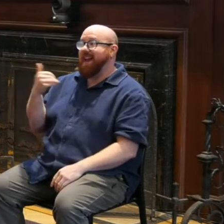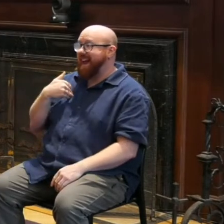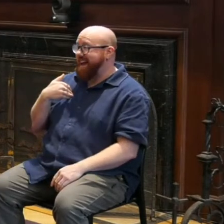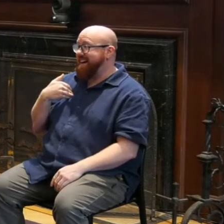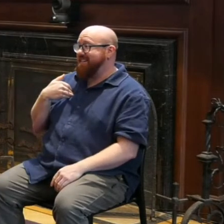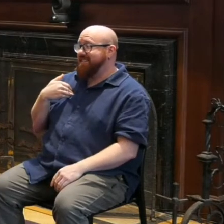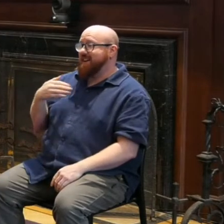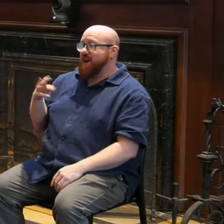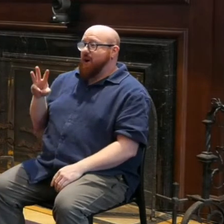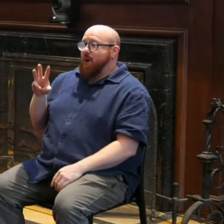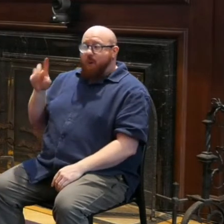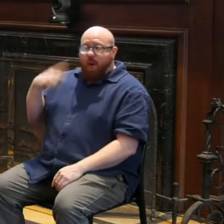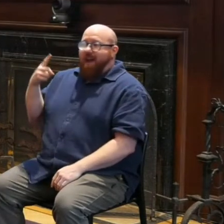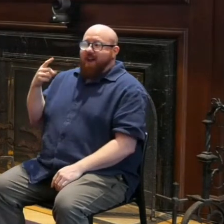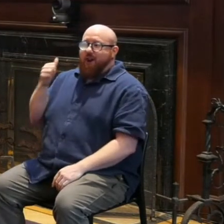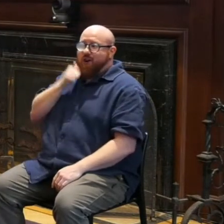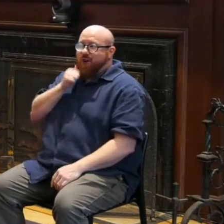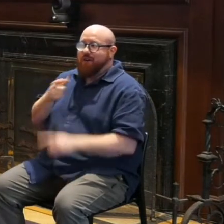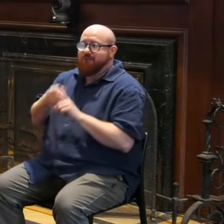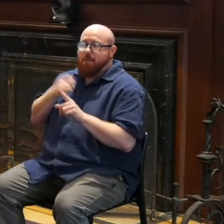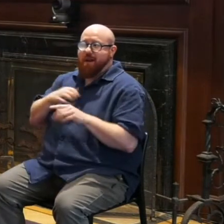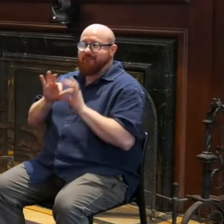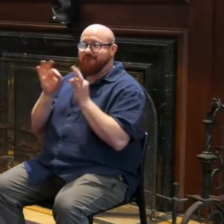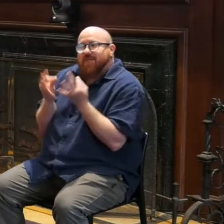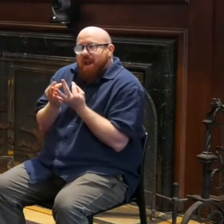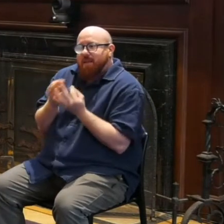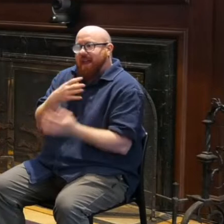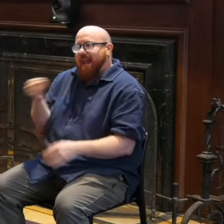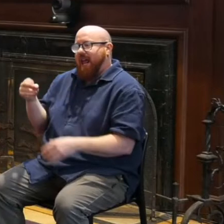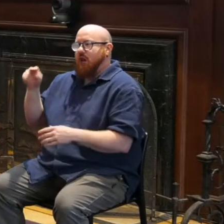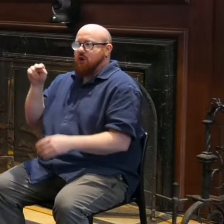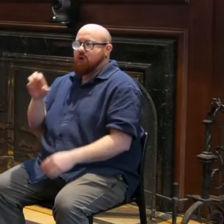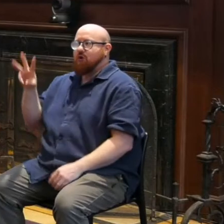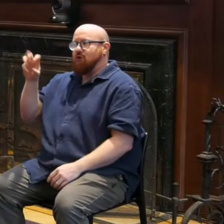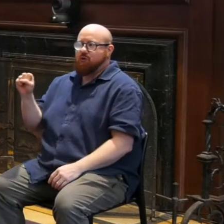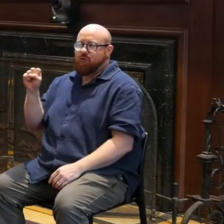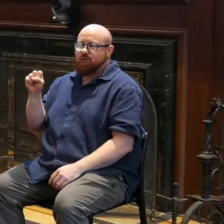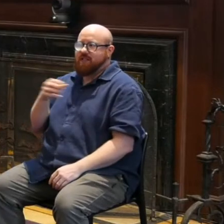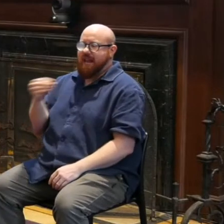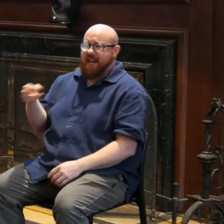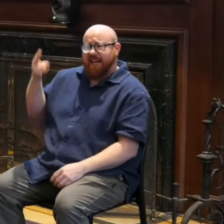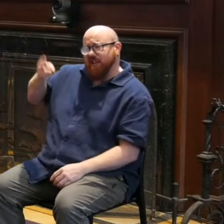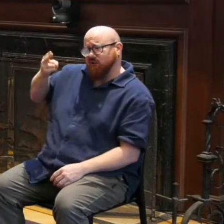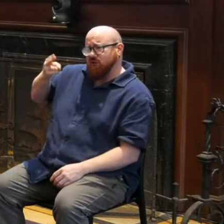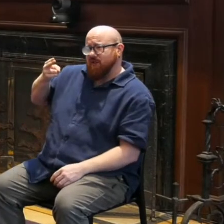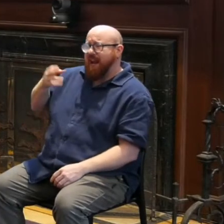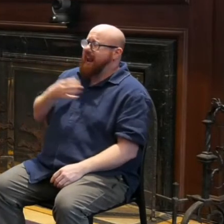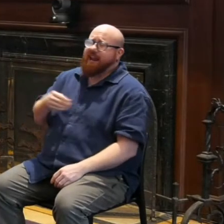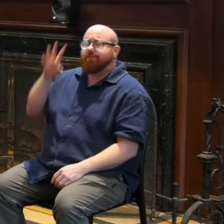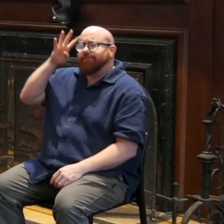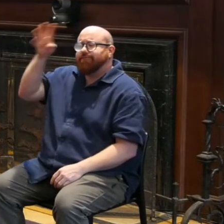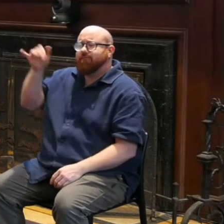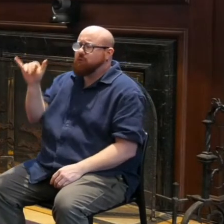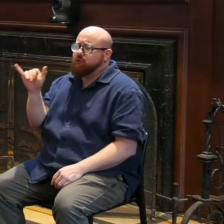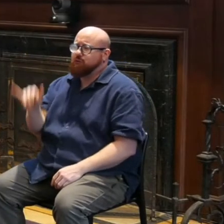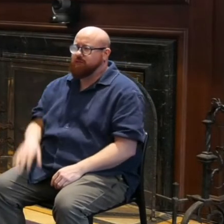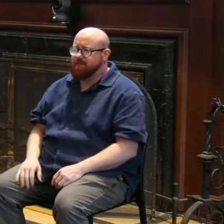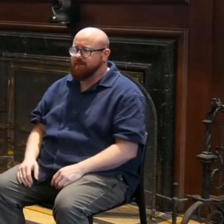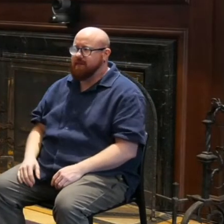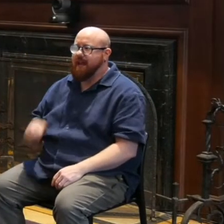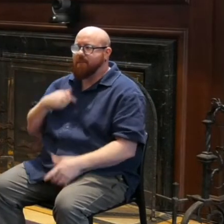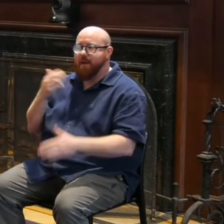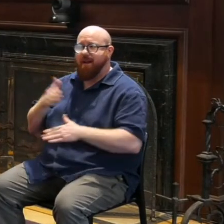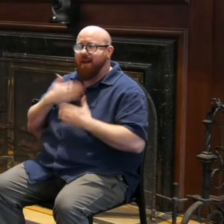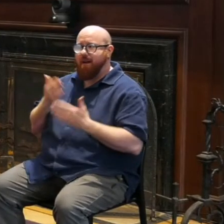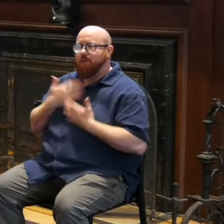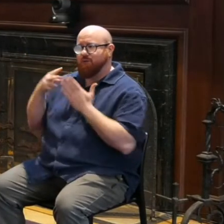family and from the news and current events and history and even make-believe. So I'm happy